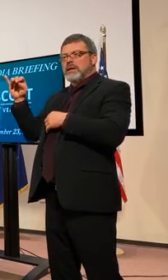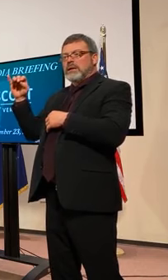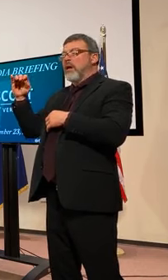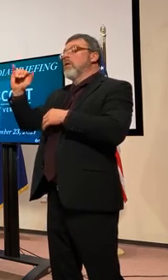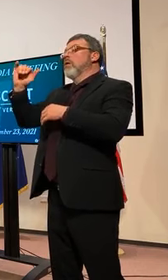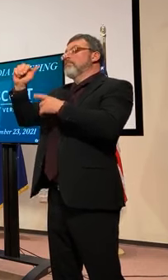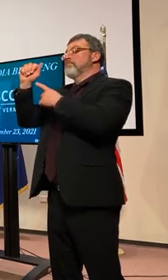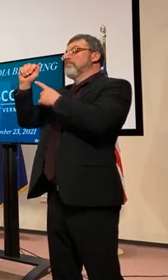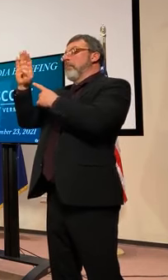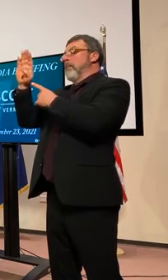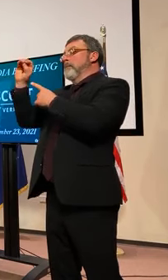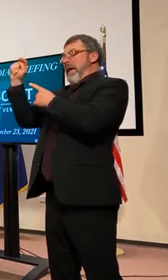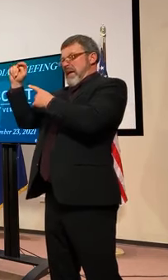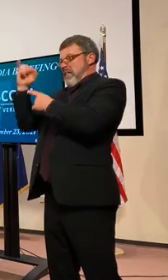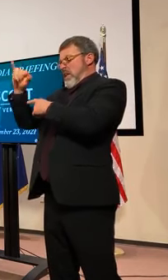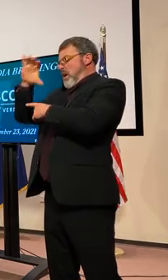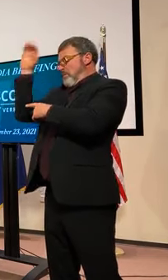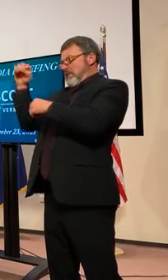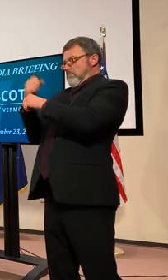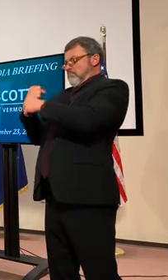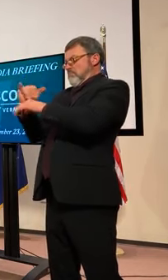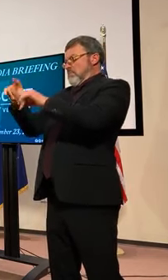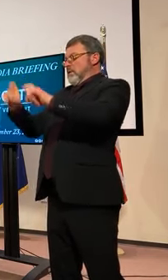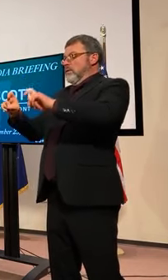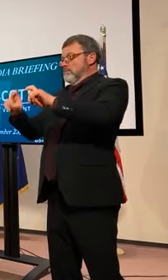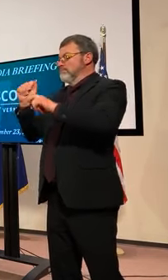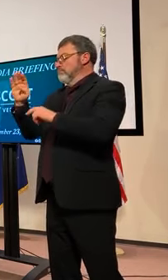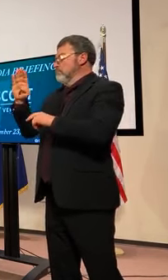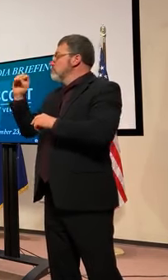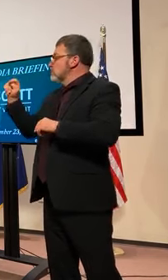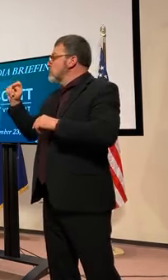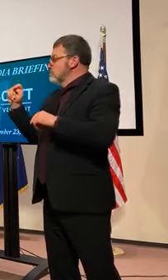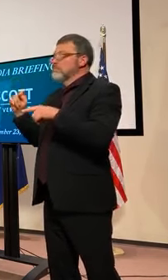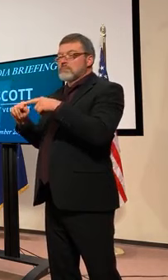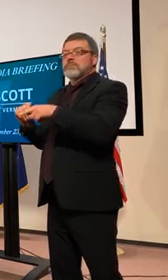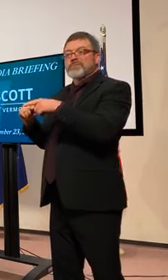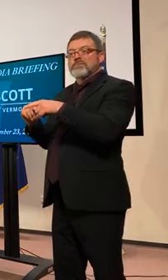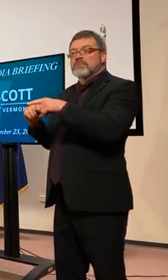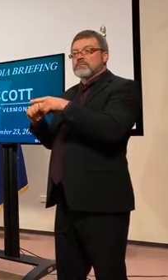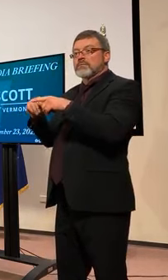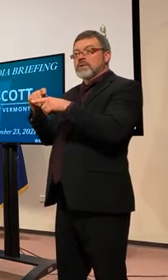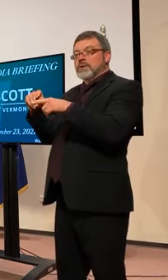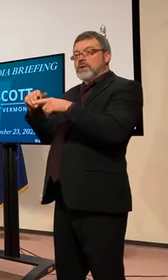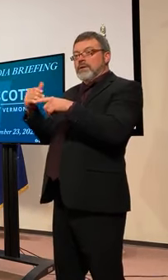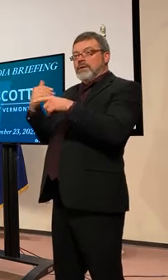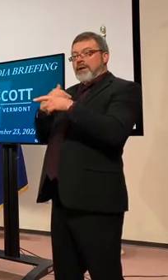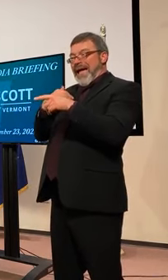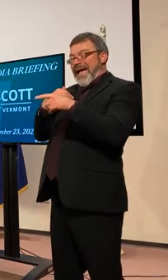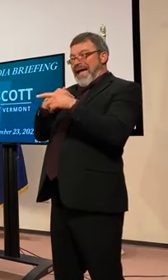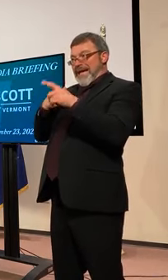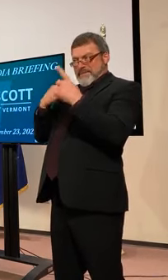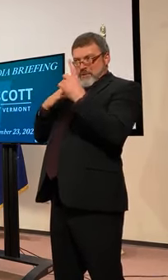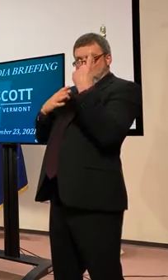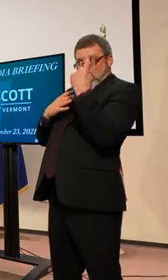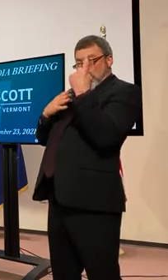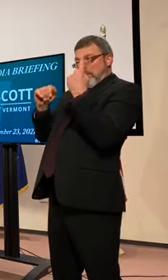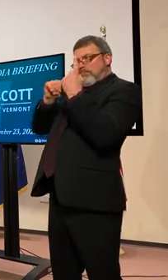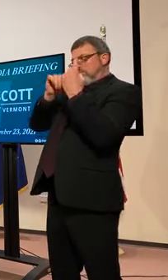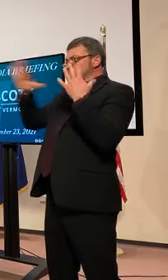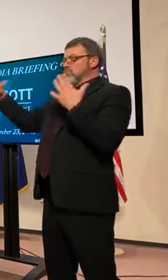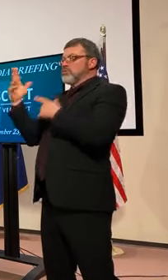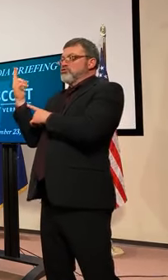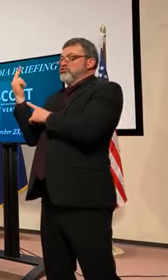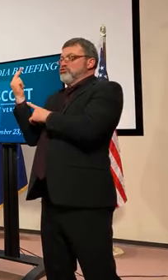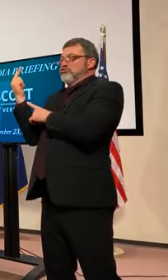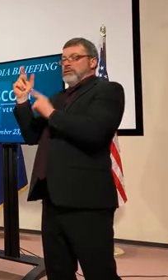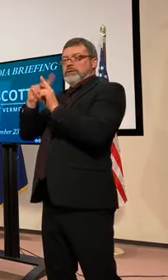antigen tests, and now there are 13 manufacturers, and so the production will increase. They